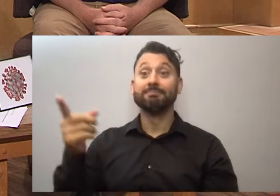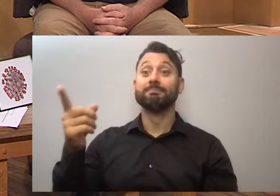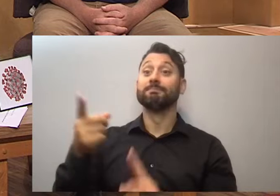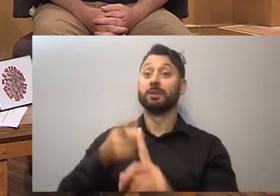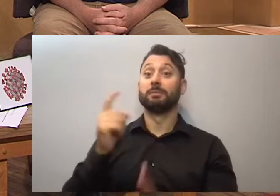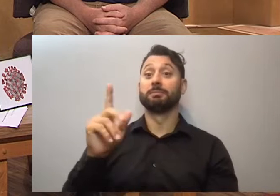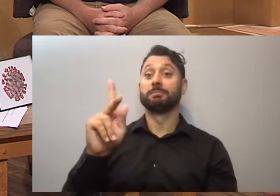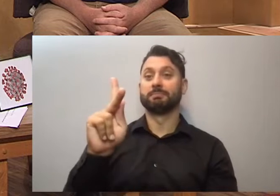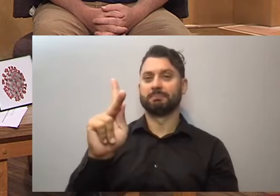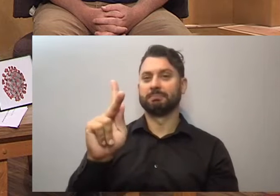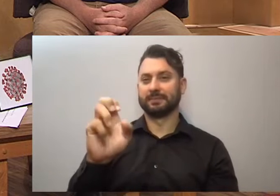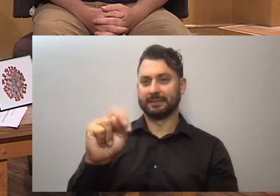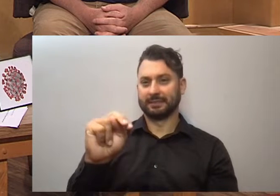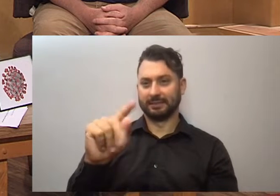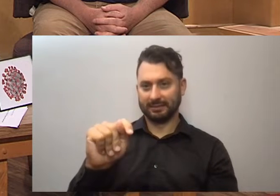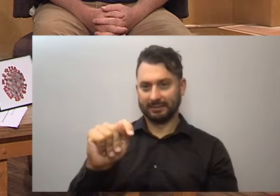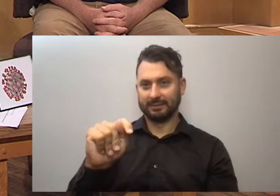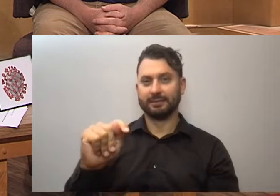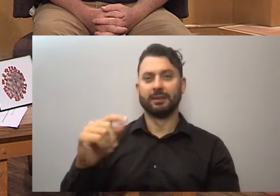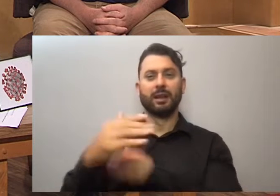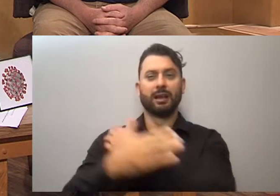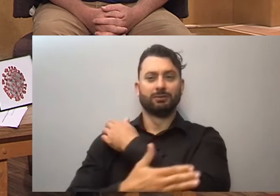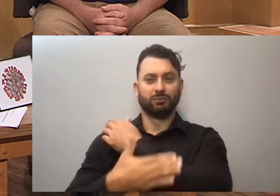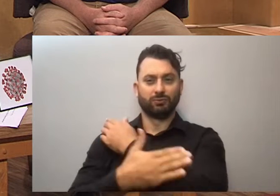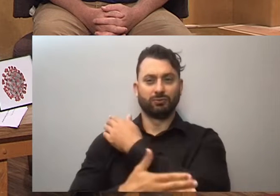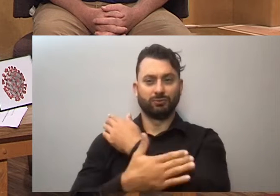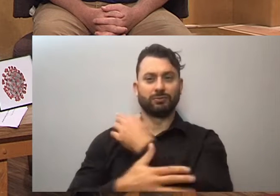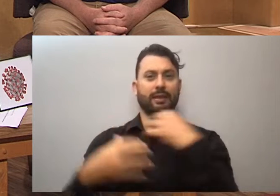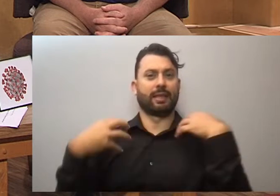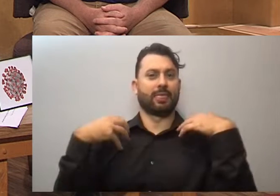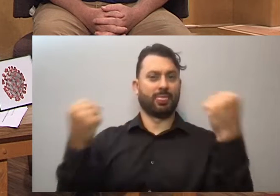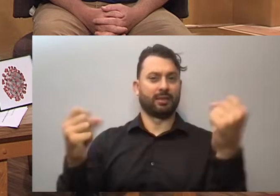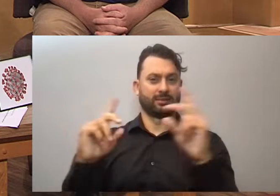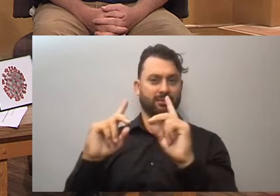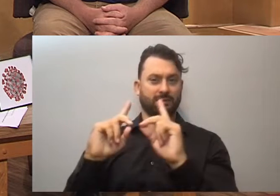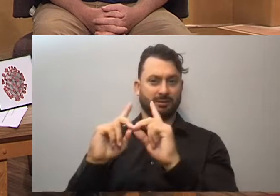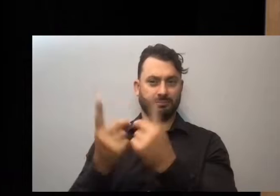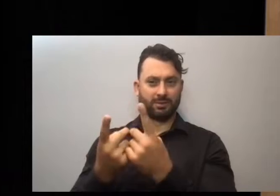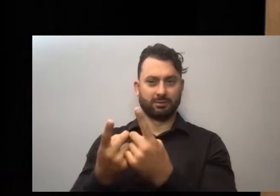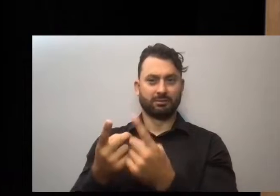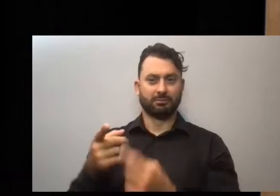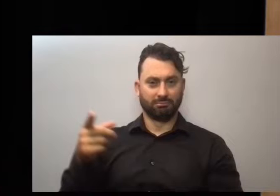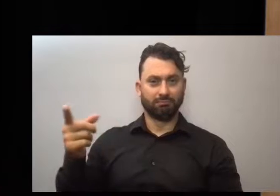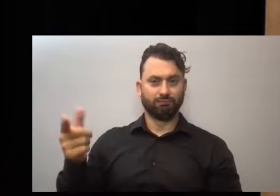Karla is from Kent County Health Department,